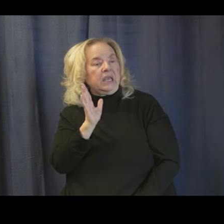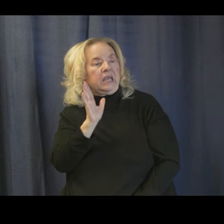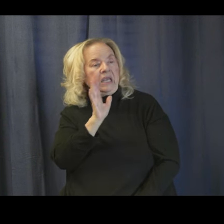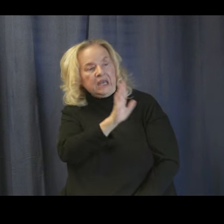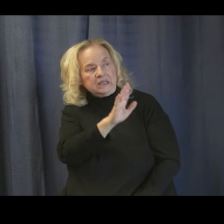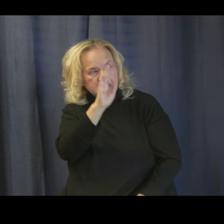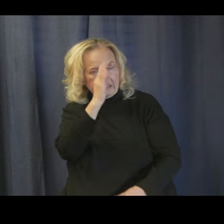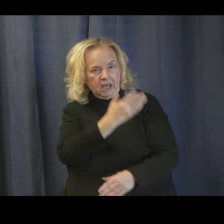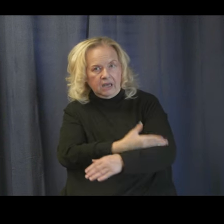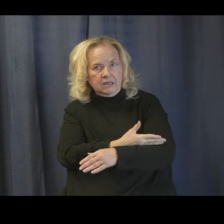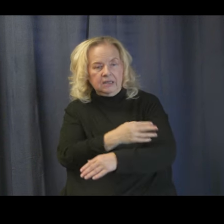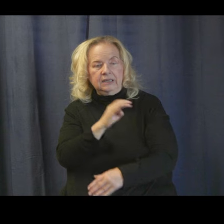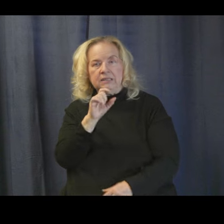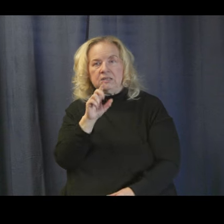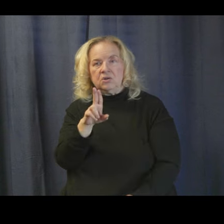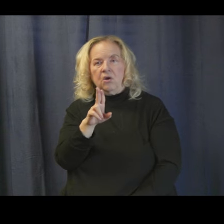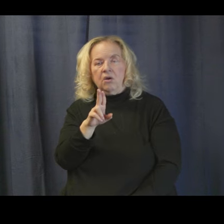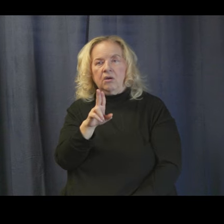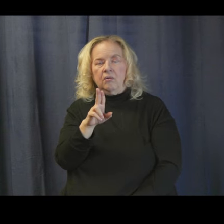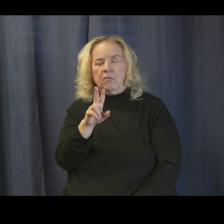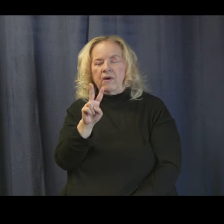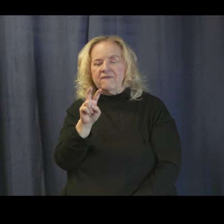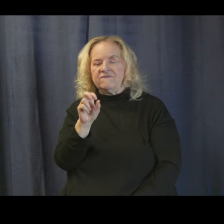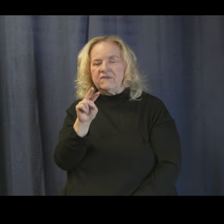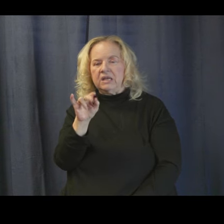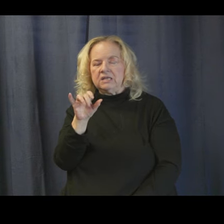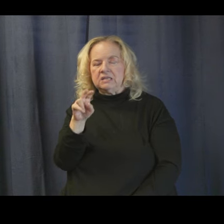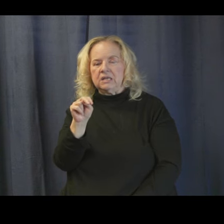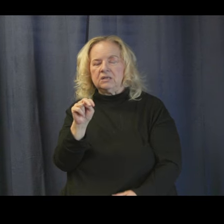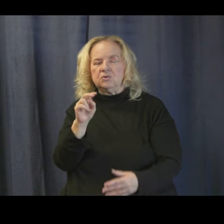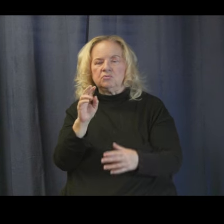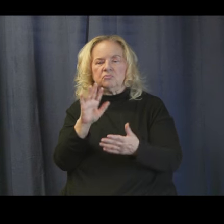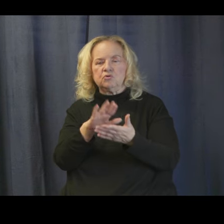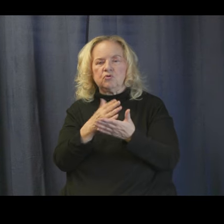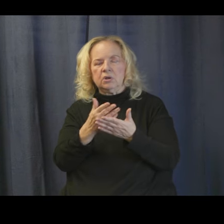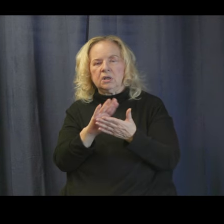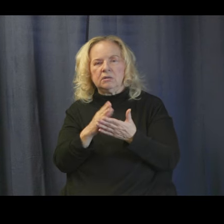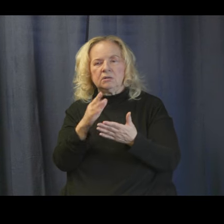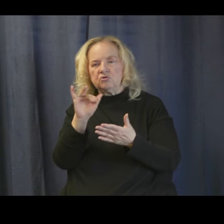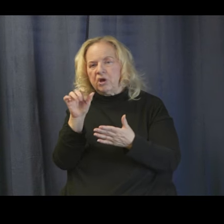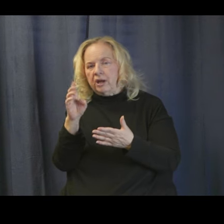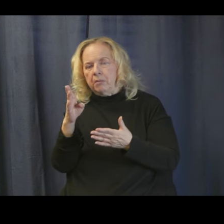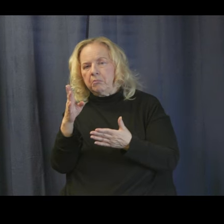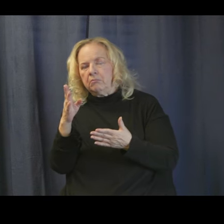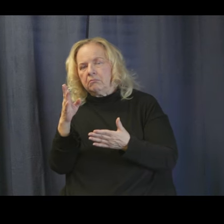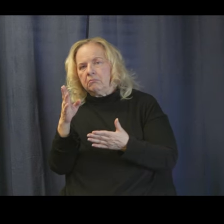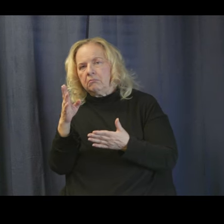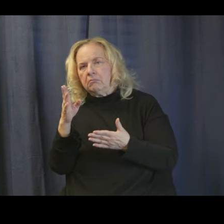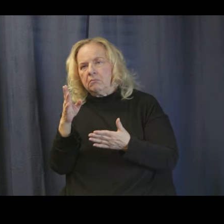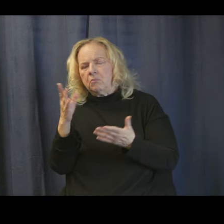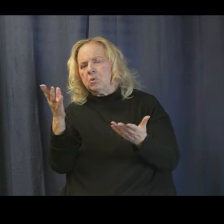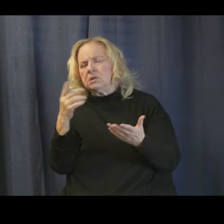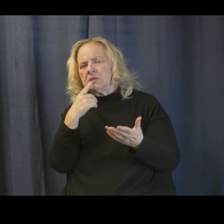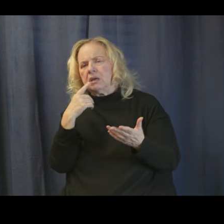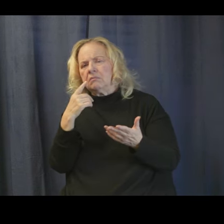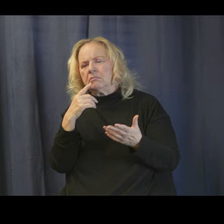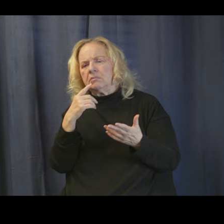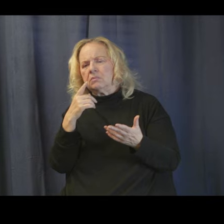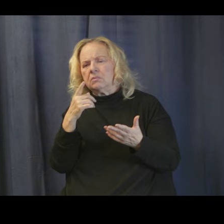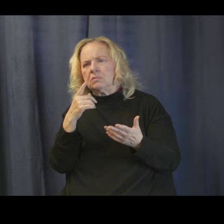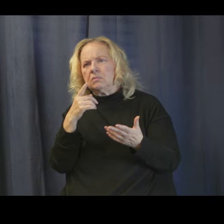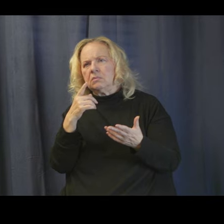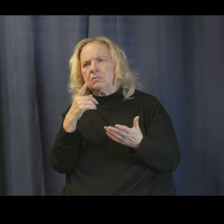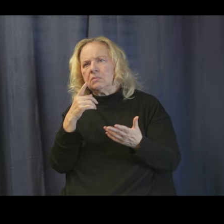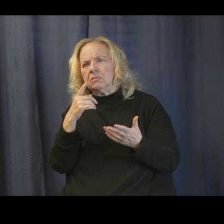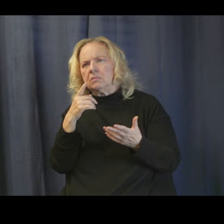His son. And Esau went to the field to hunt for venison to bring it. And Rebekah spoke unto Jacob. What does it say? Oh, yeah. How